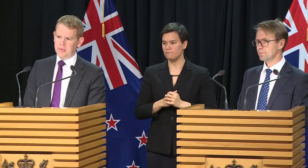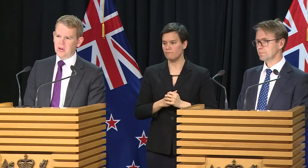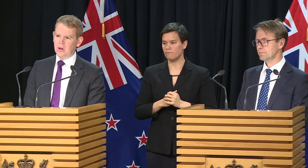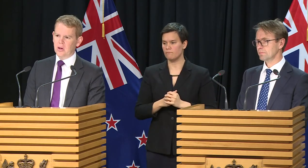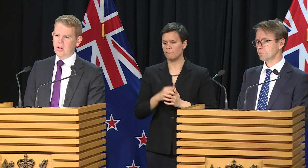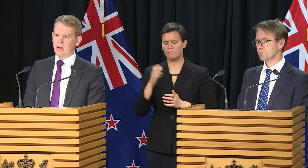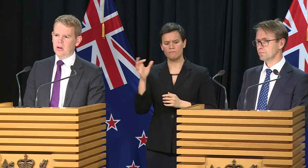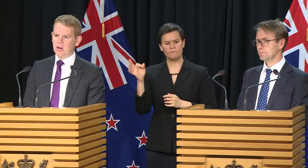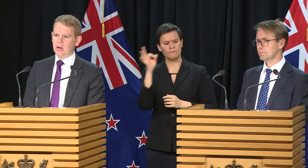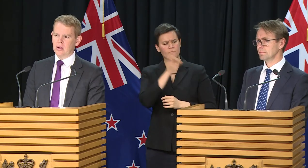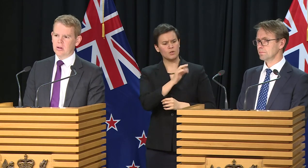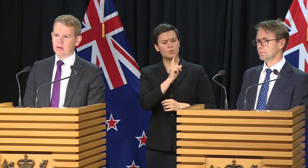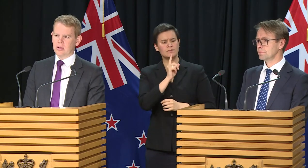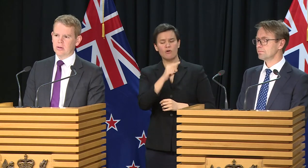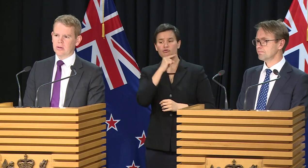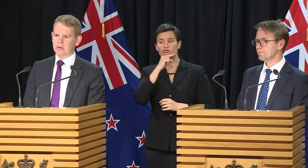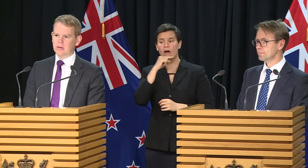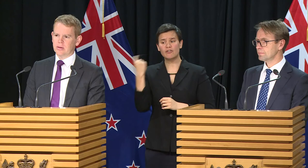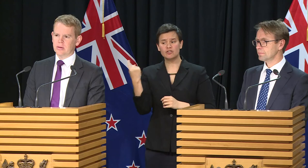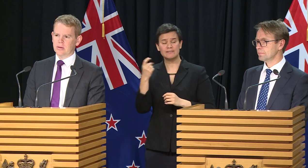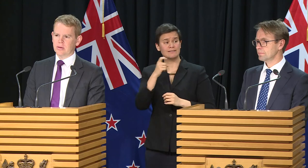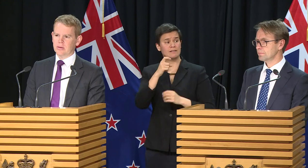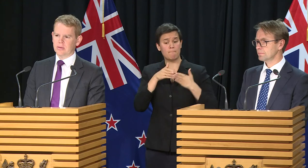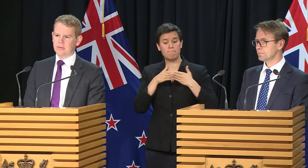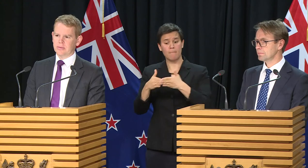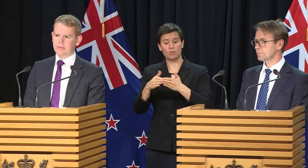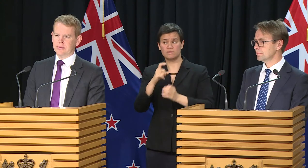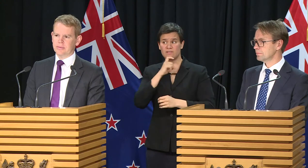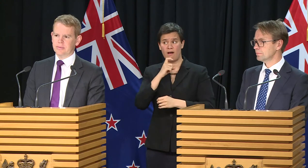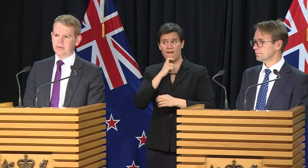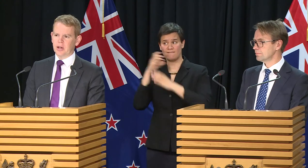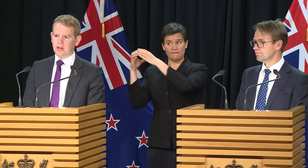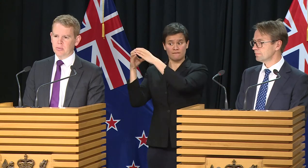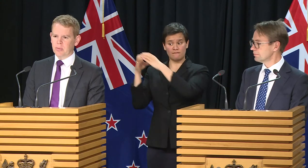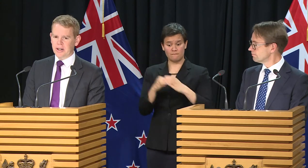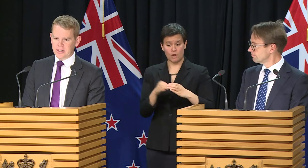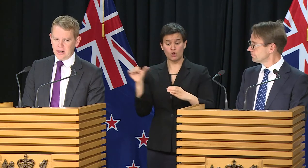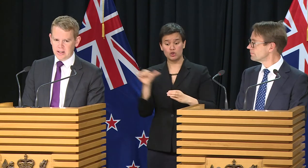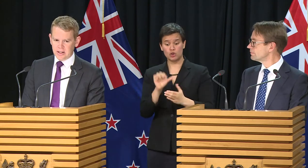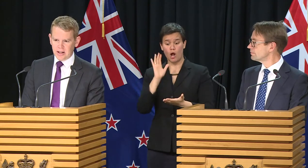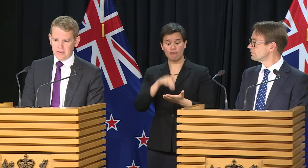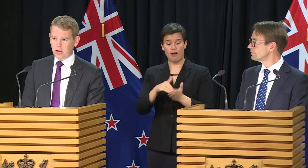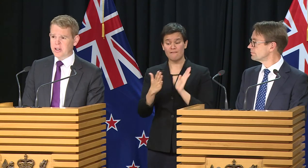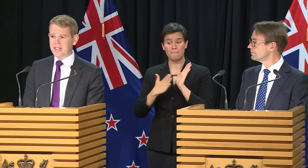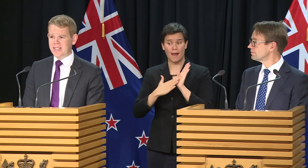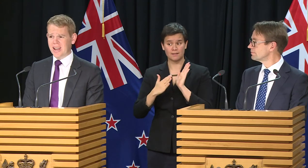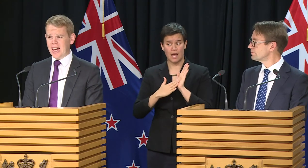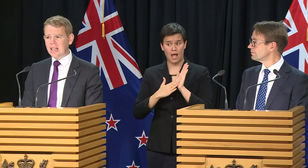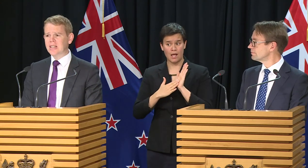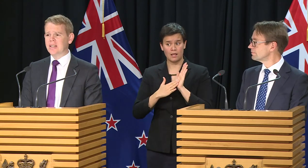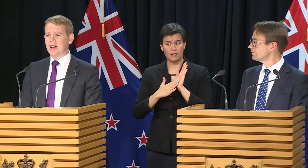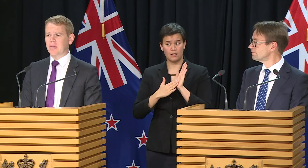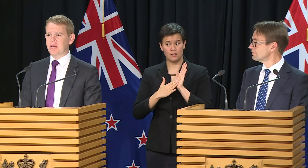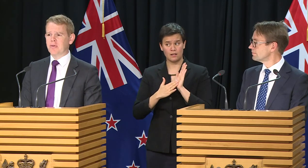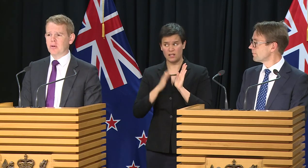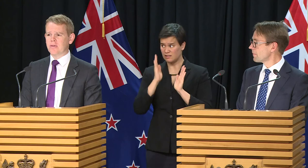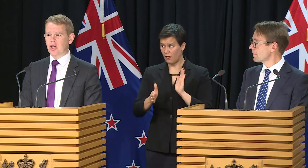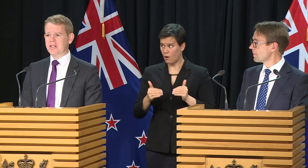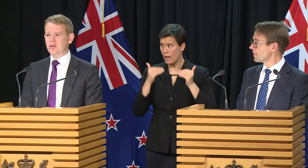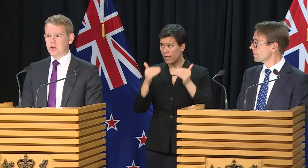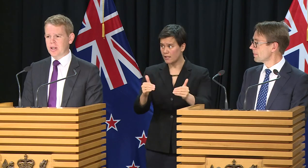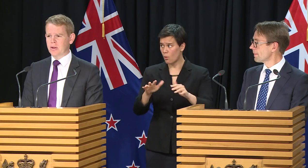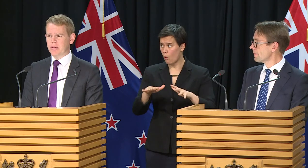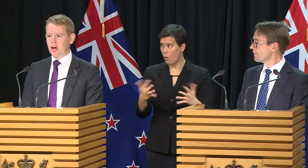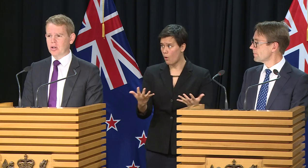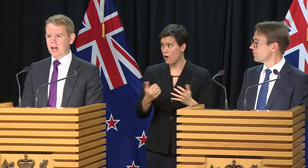The next tranche was due to arrive on Monday in Christchurch. Is that still happening? My understanding is that they have agreed to delay the further